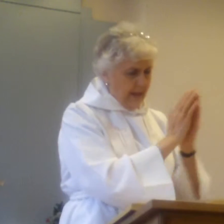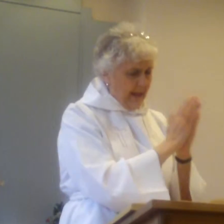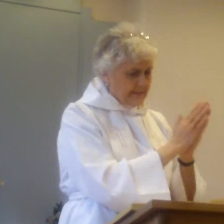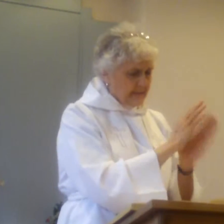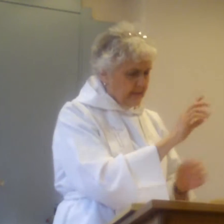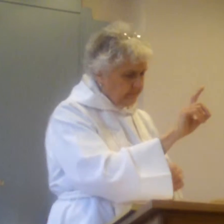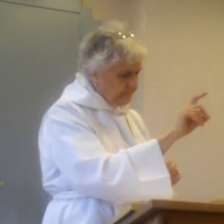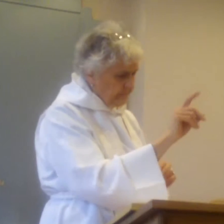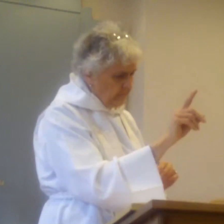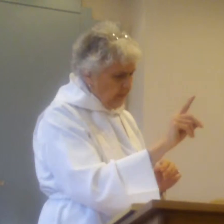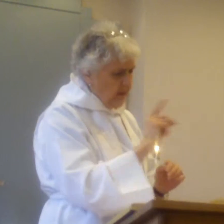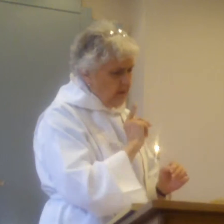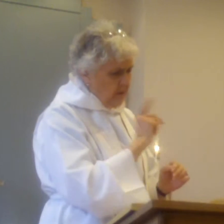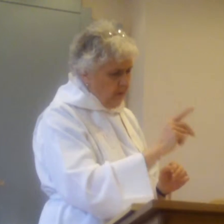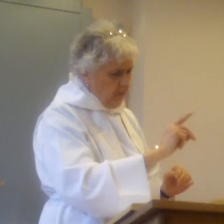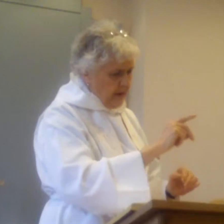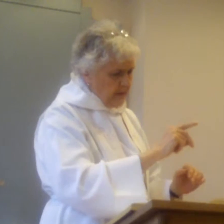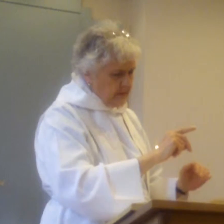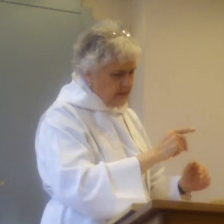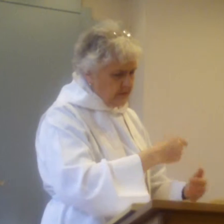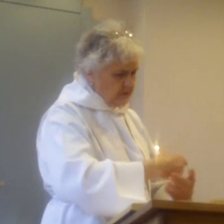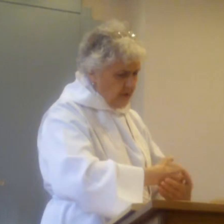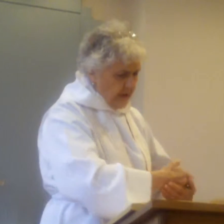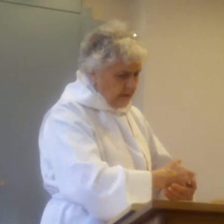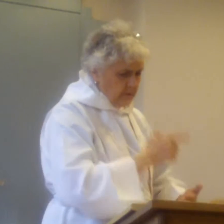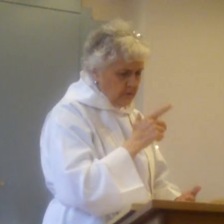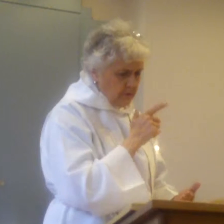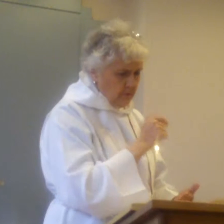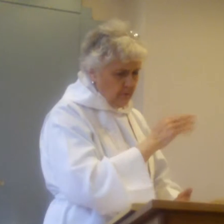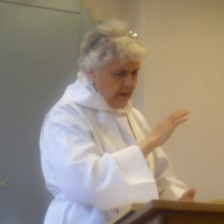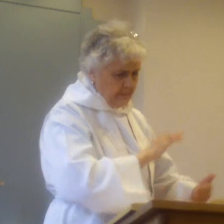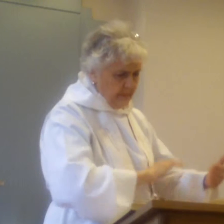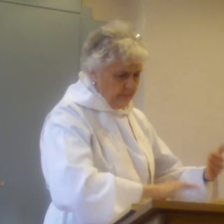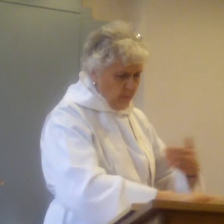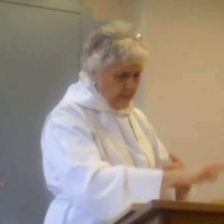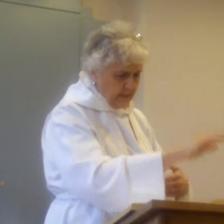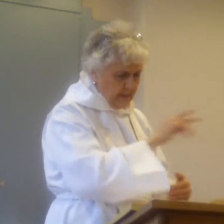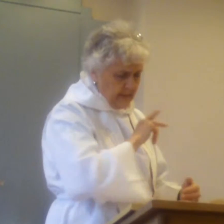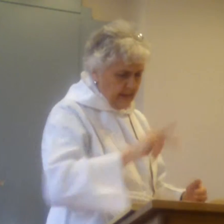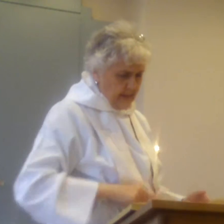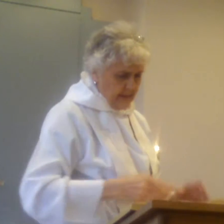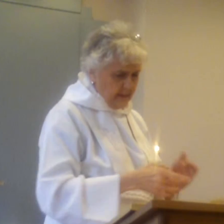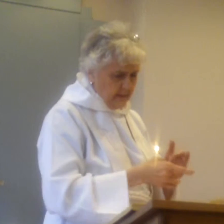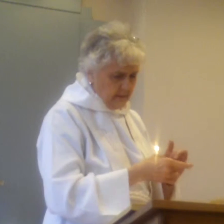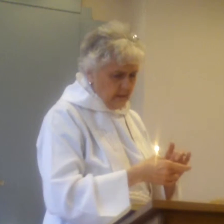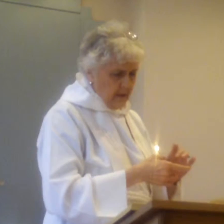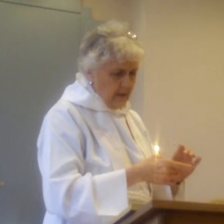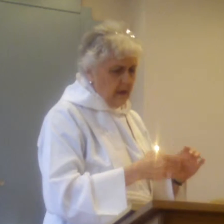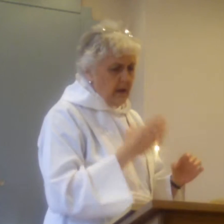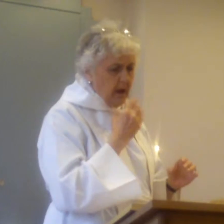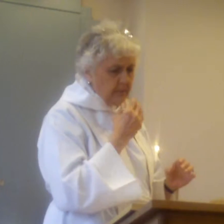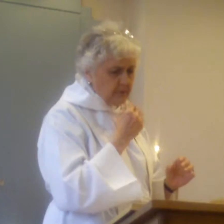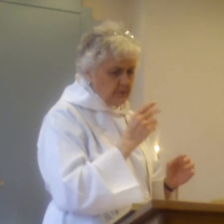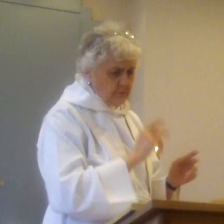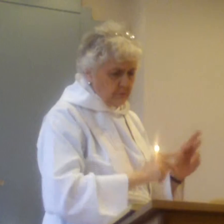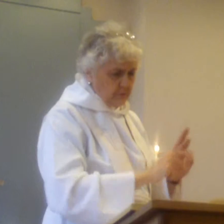asking, Where is this child who has been born king? We the Jews,